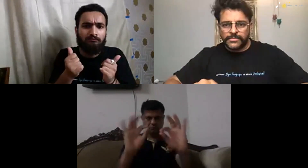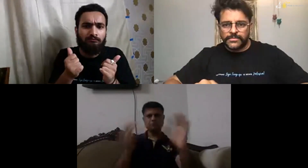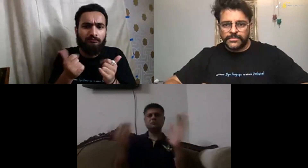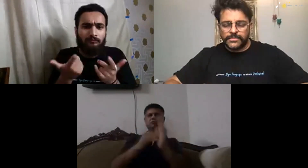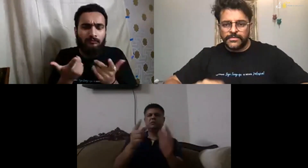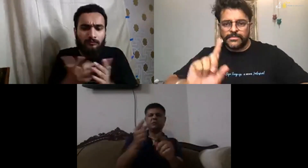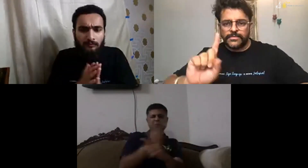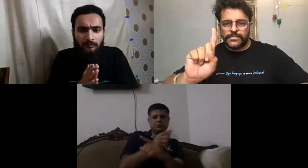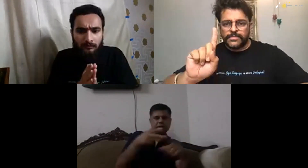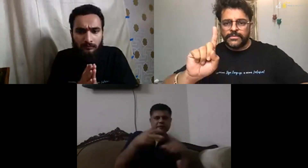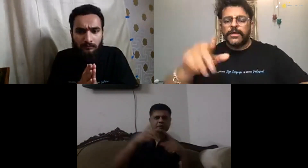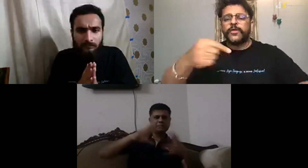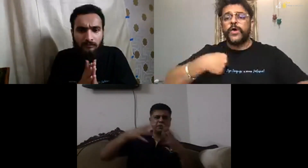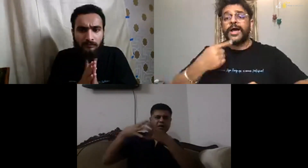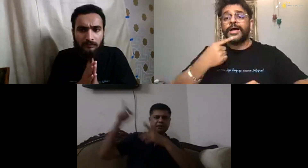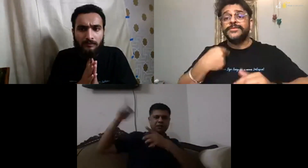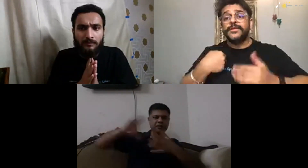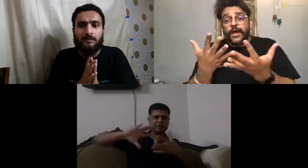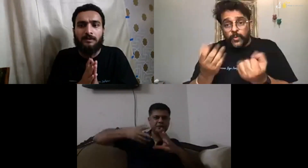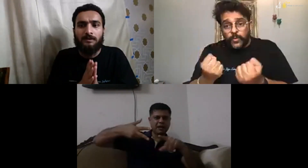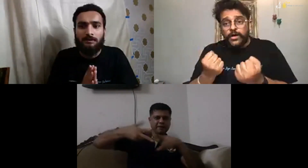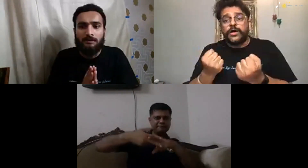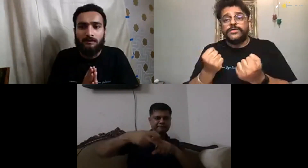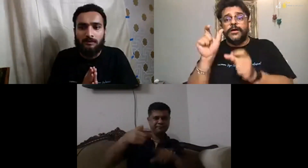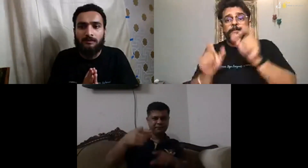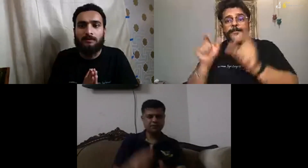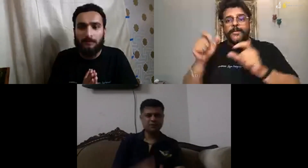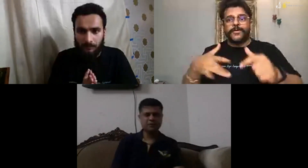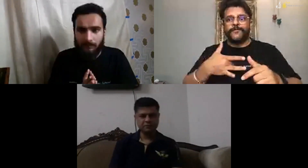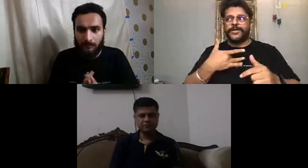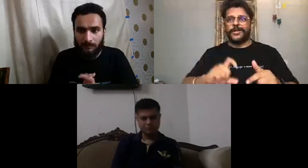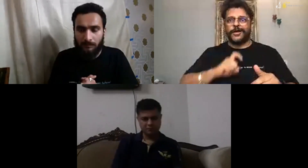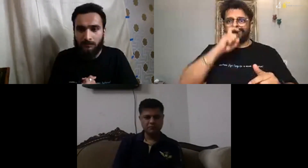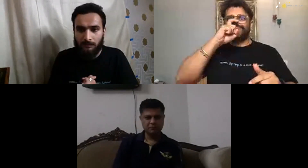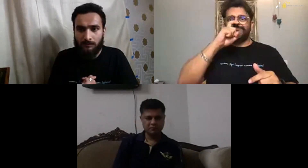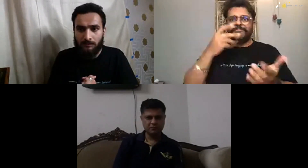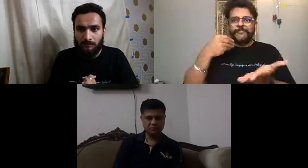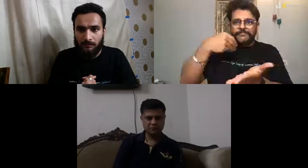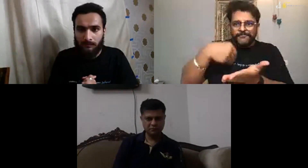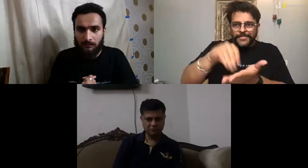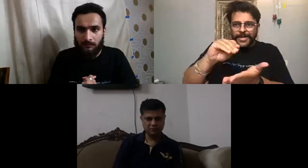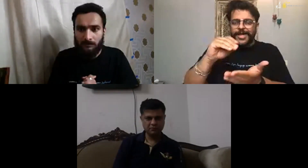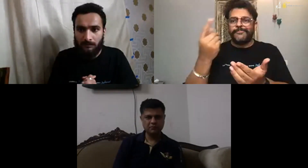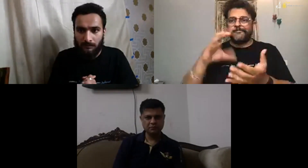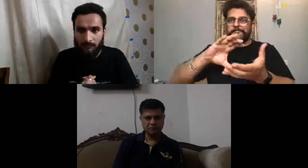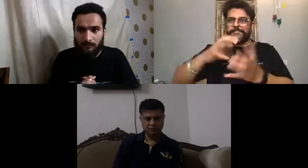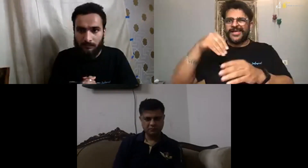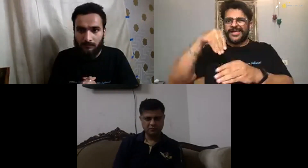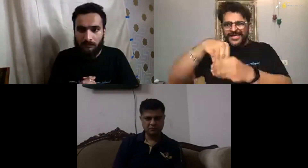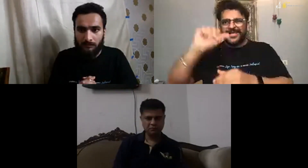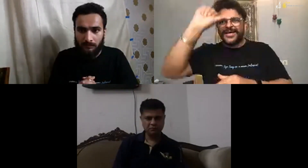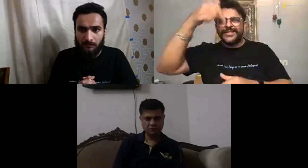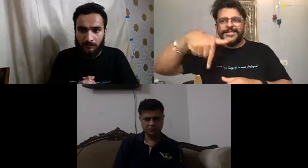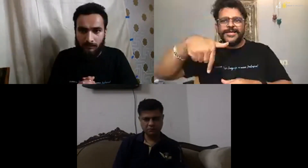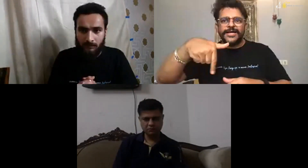issue. Yeah, can you say it again, please? Yeah, I was saying I want people to be proud of